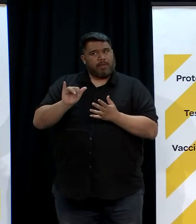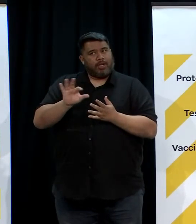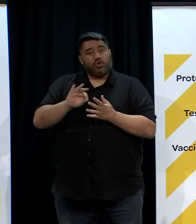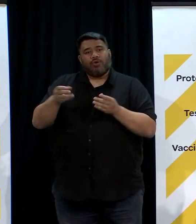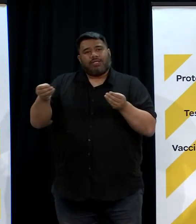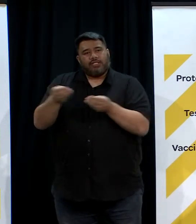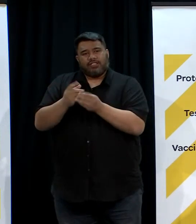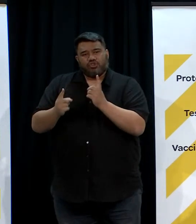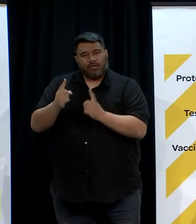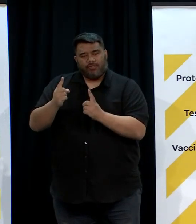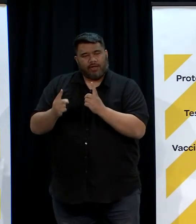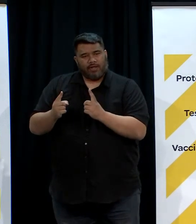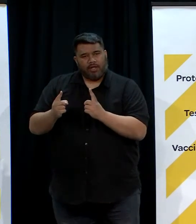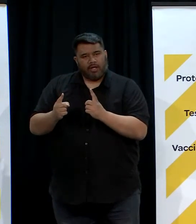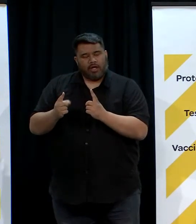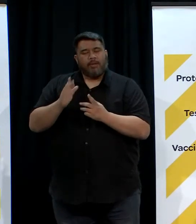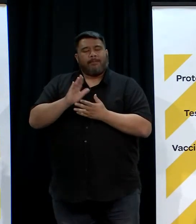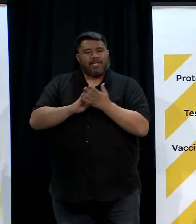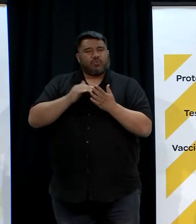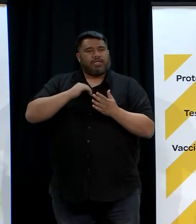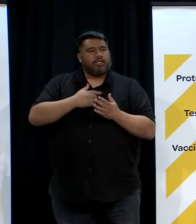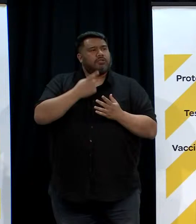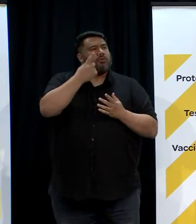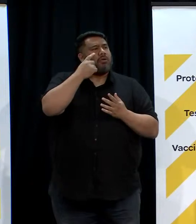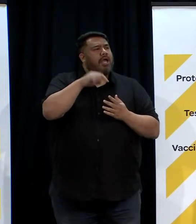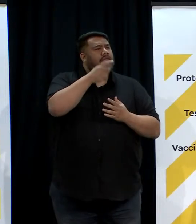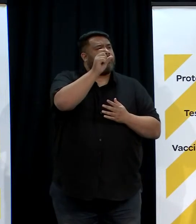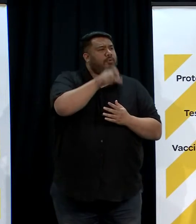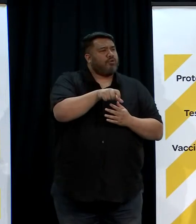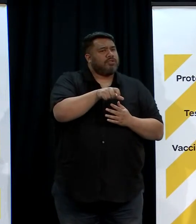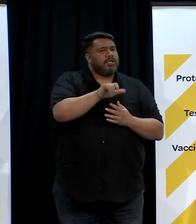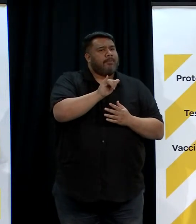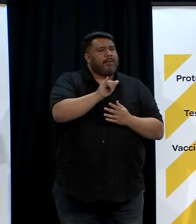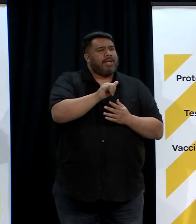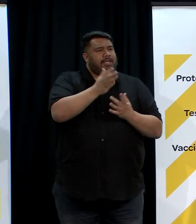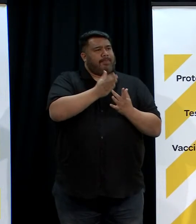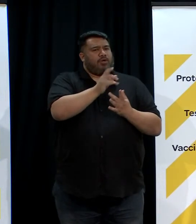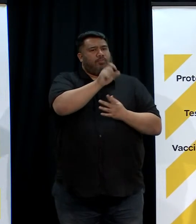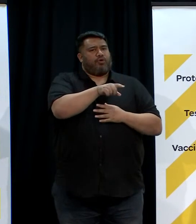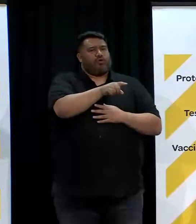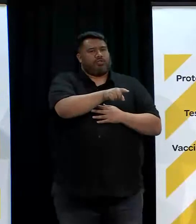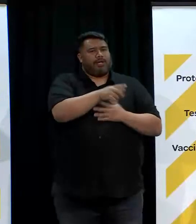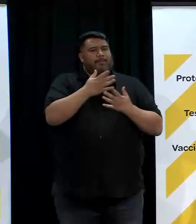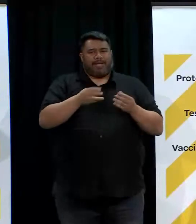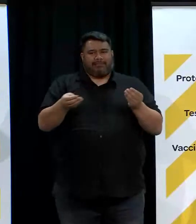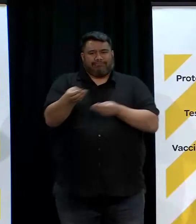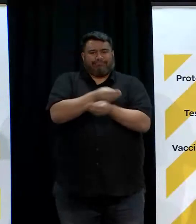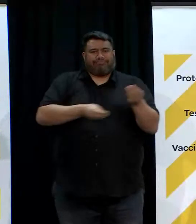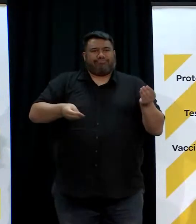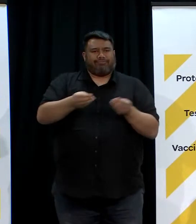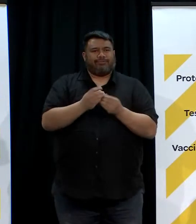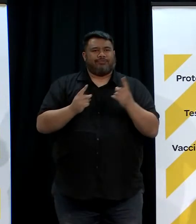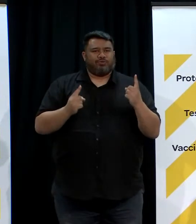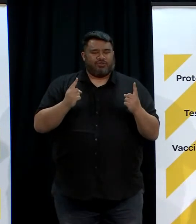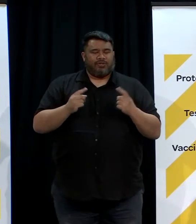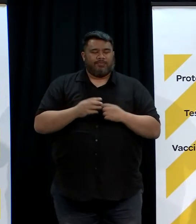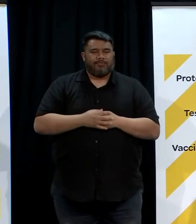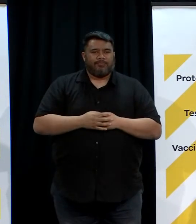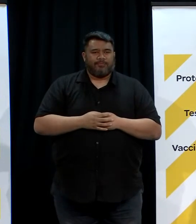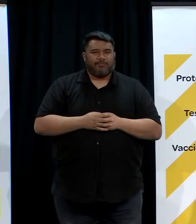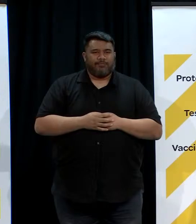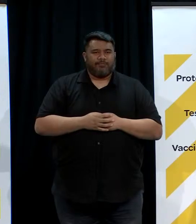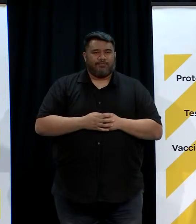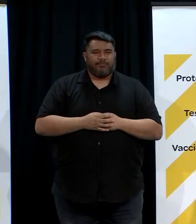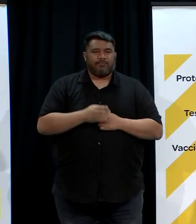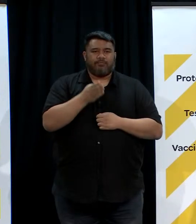can find whether there may be someone out there who is that intermediate case. And why weren't you... Amelia, and then we'll come across. Thank you.